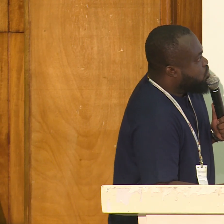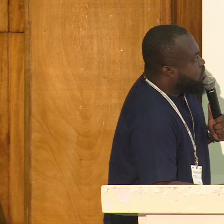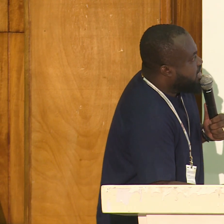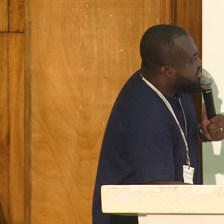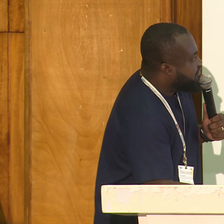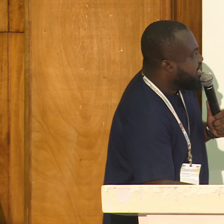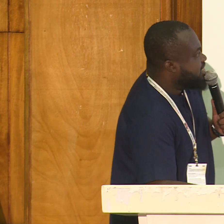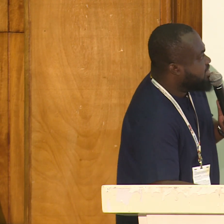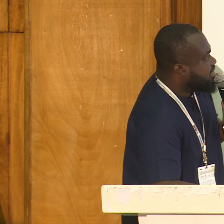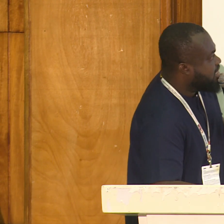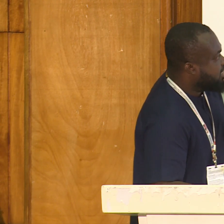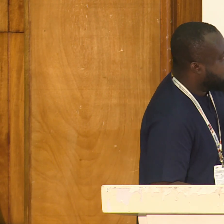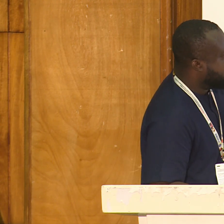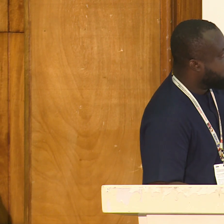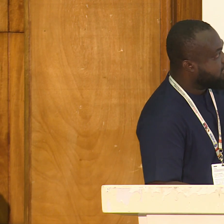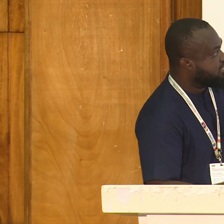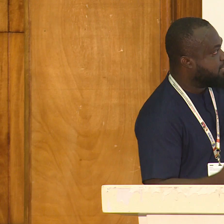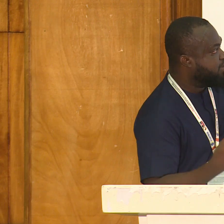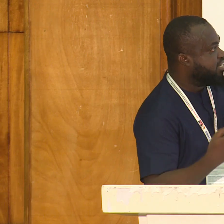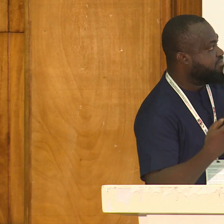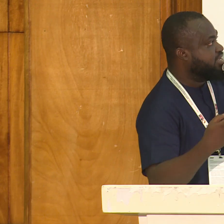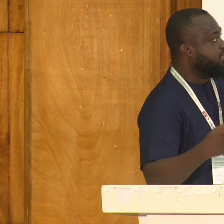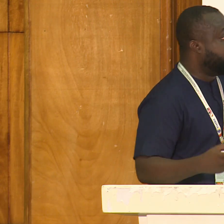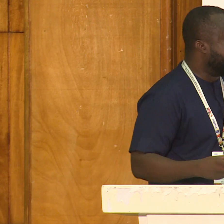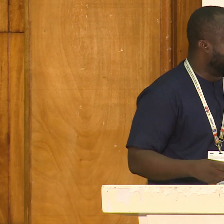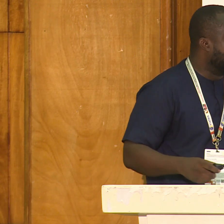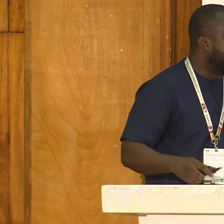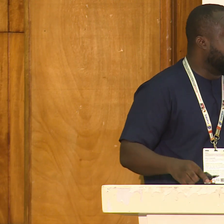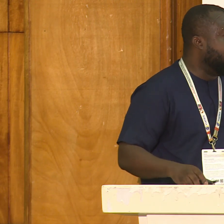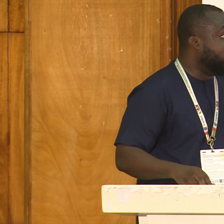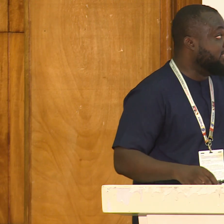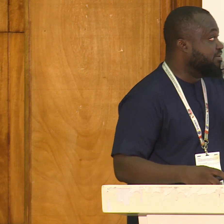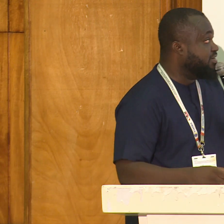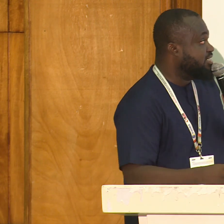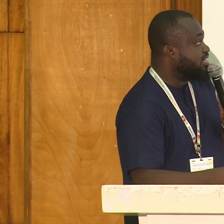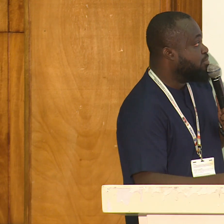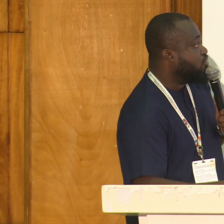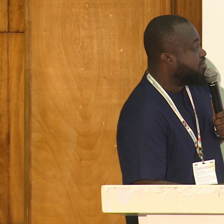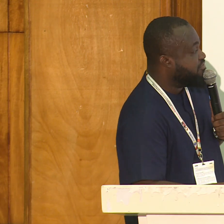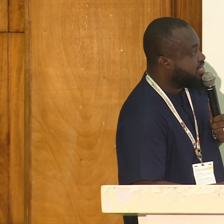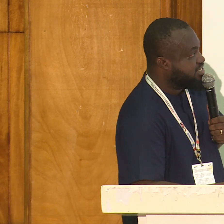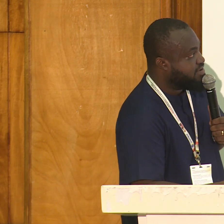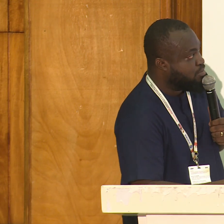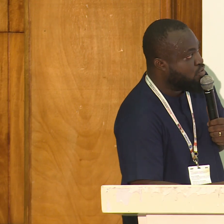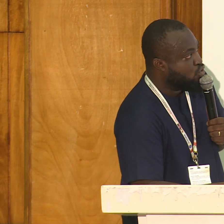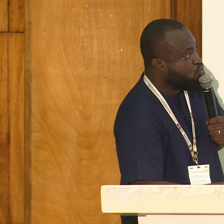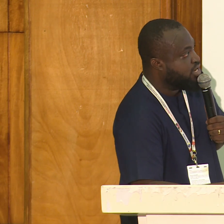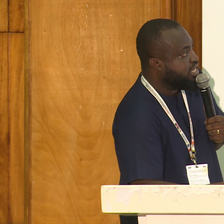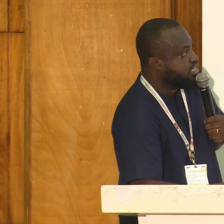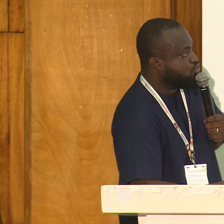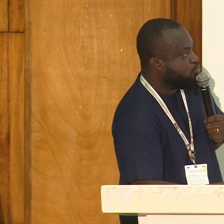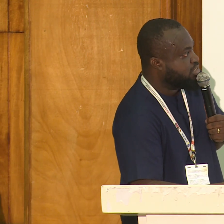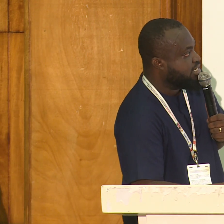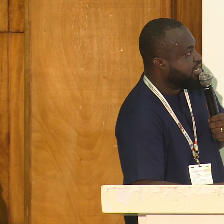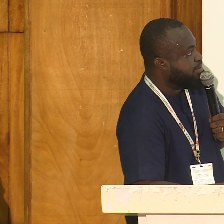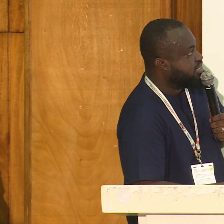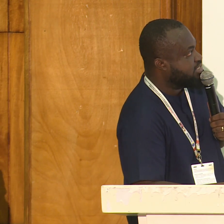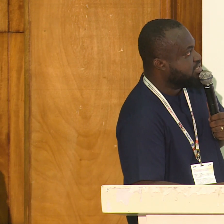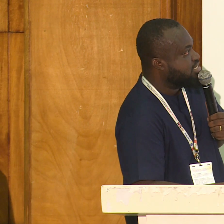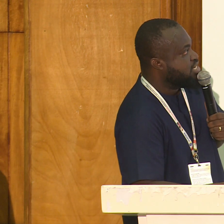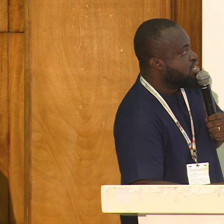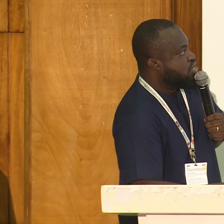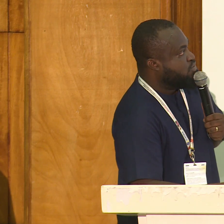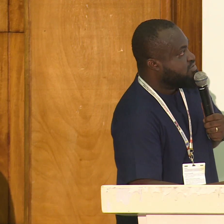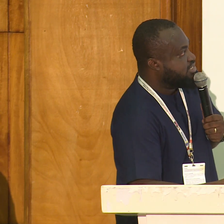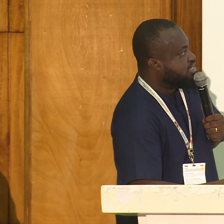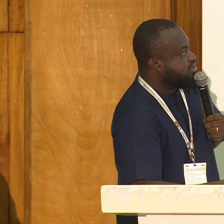So what does the finding tell us? It tells us that peer-led interventions are more effective among older age groups, just like I